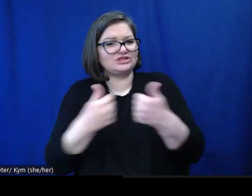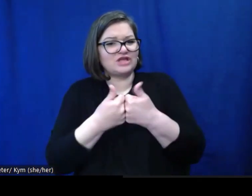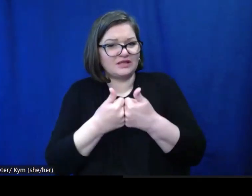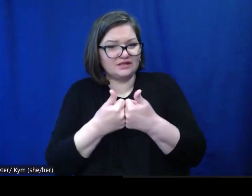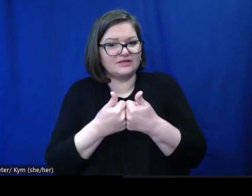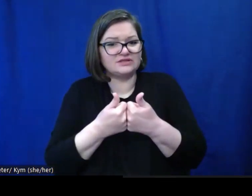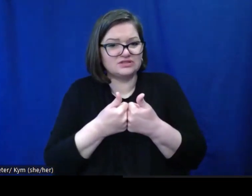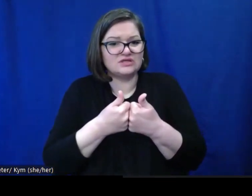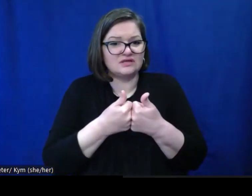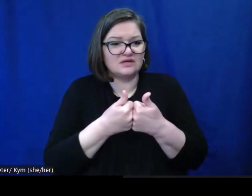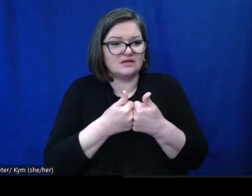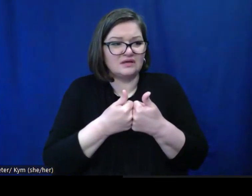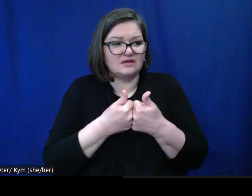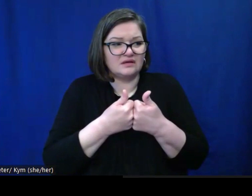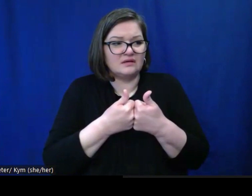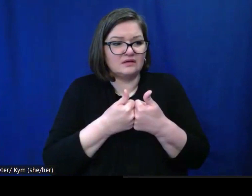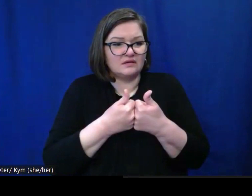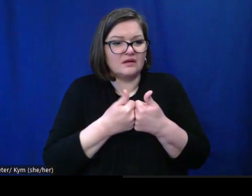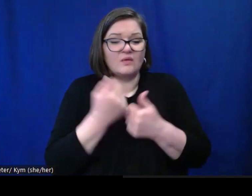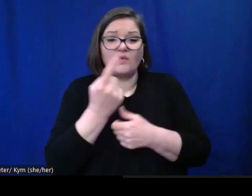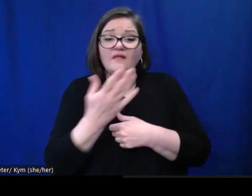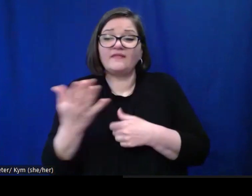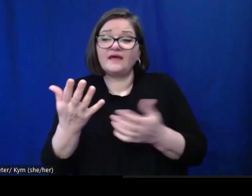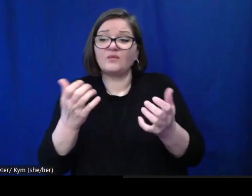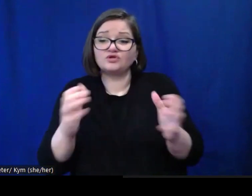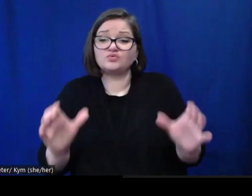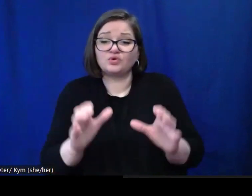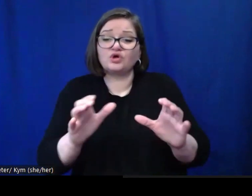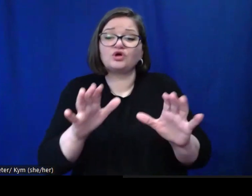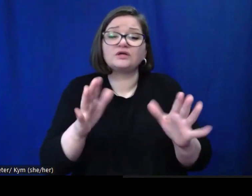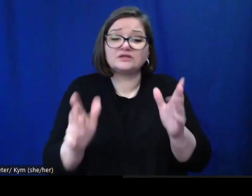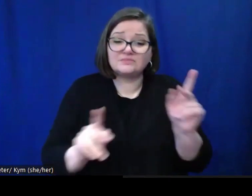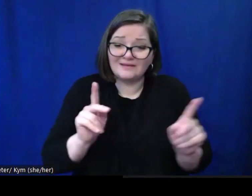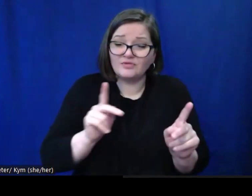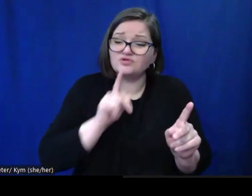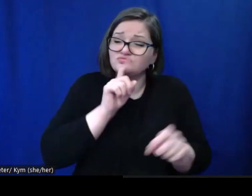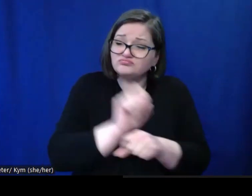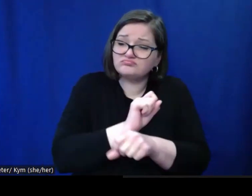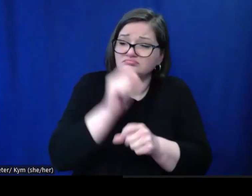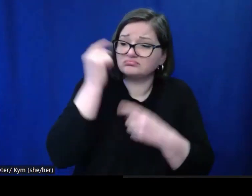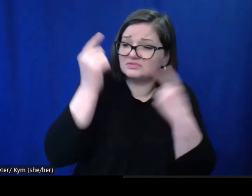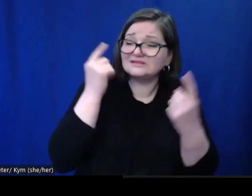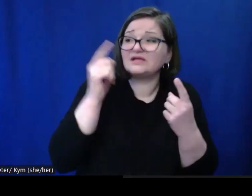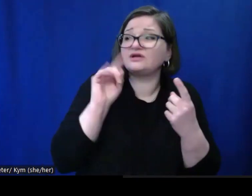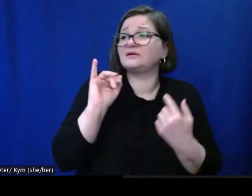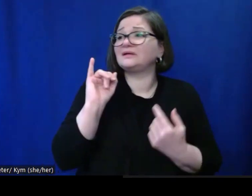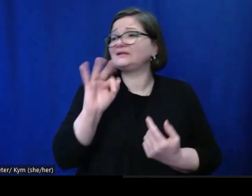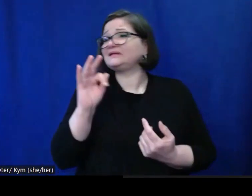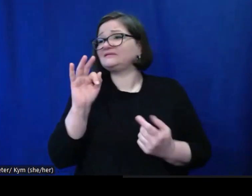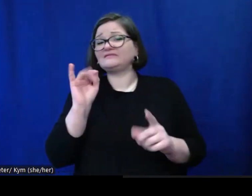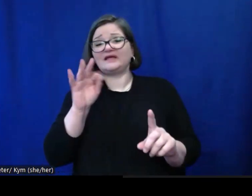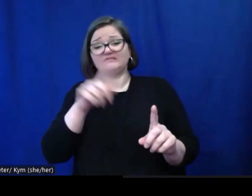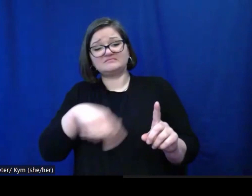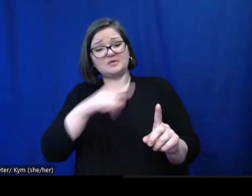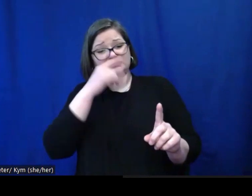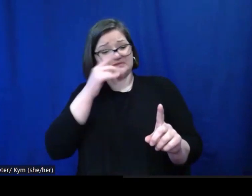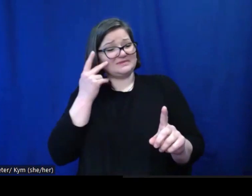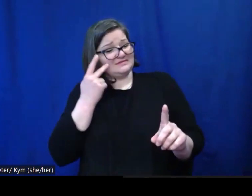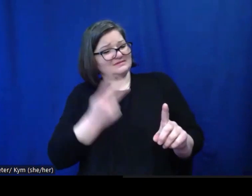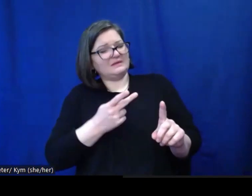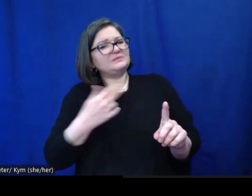And one of the things that I would encourage folks to think about is, if we see kids with attachment challenges,